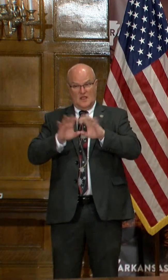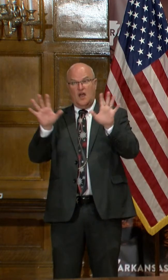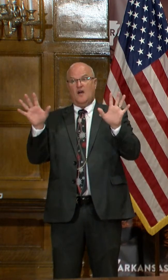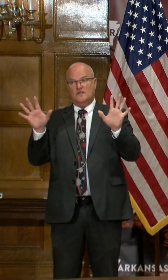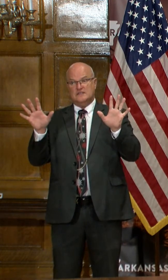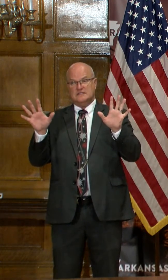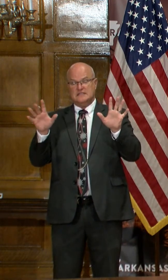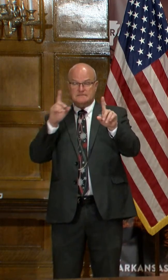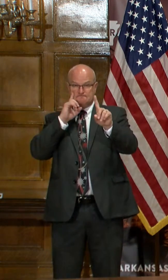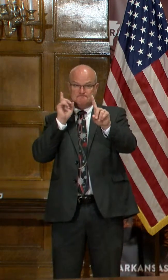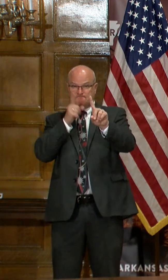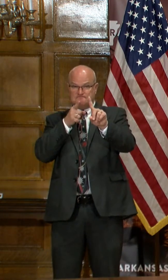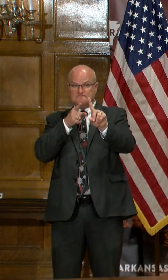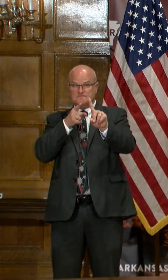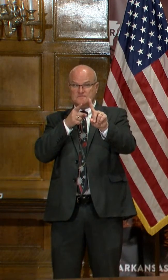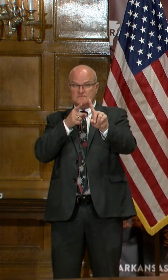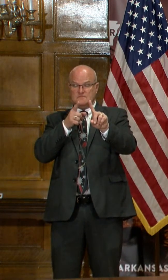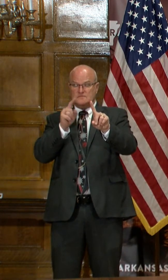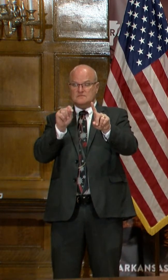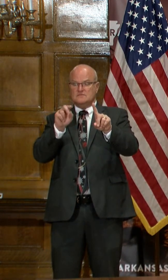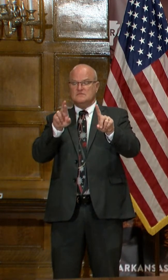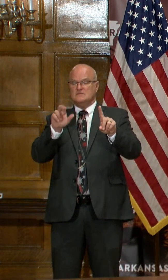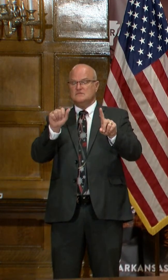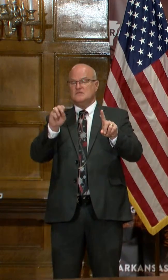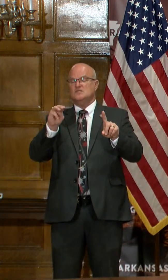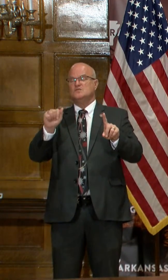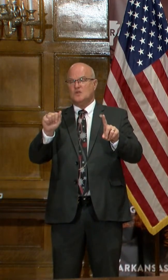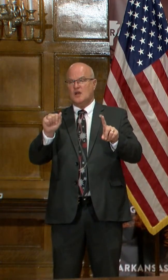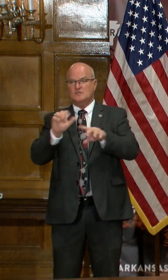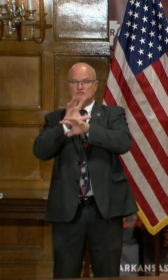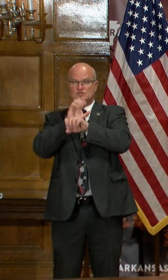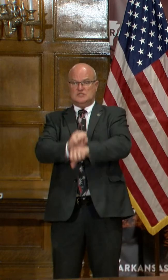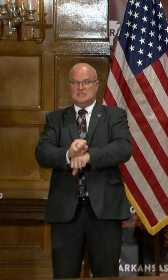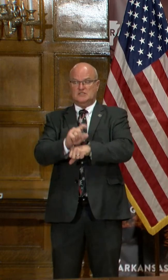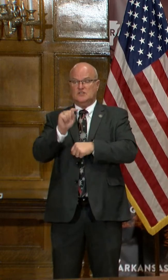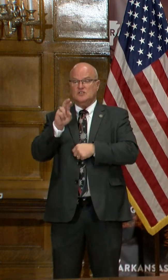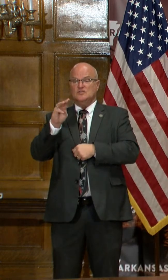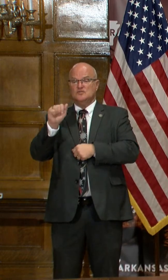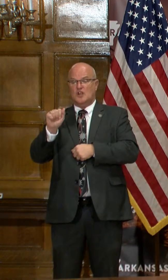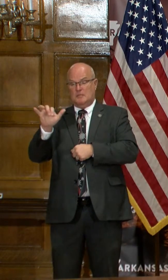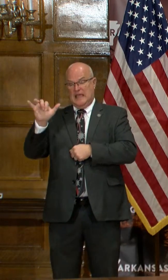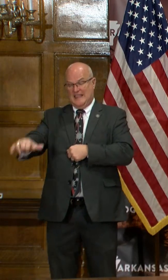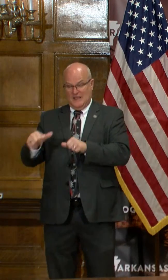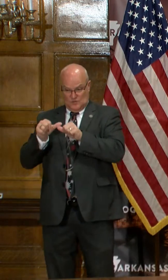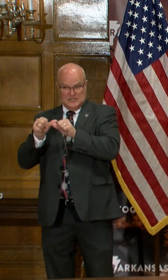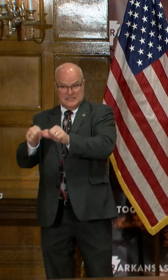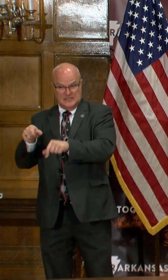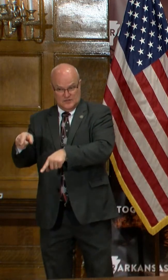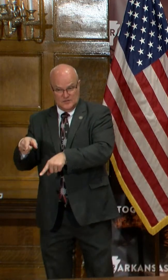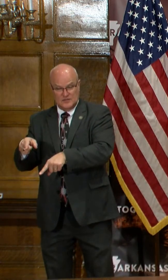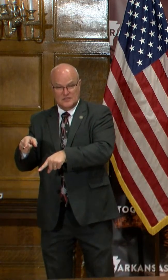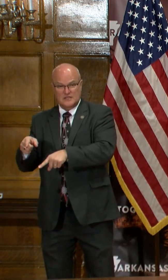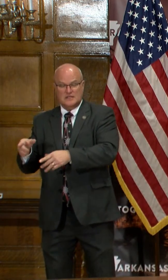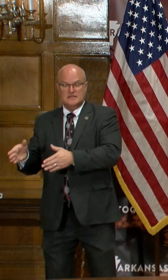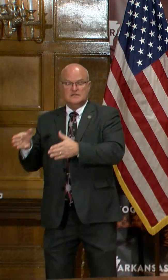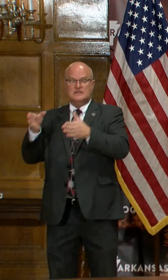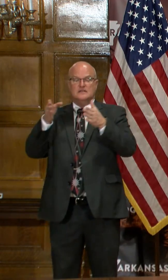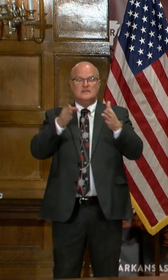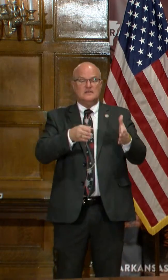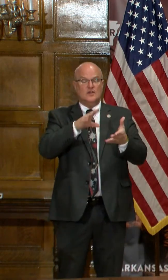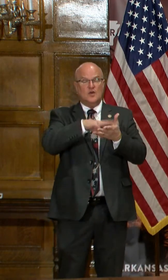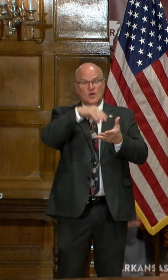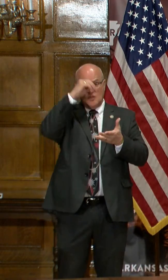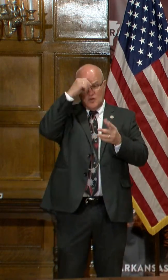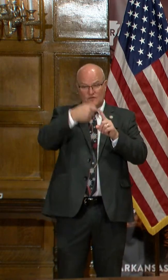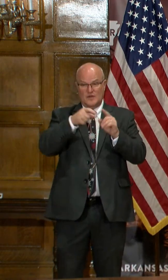Obviously, its mission is primarily traditional trauma patients, and that mission will continue. As to whether we learn